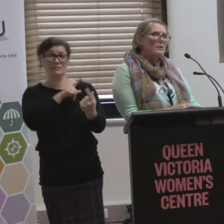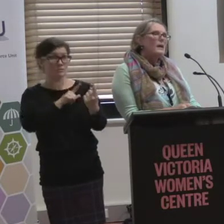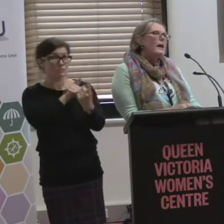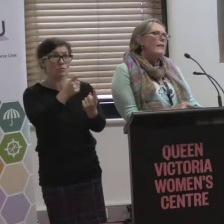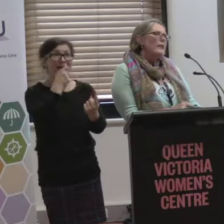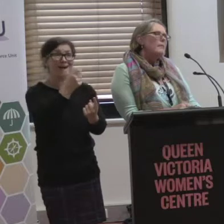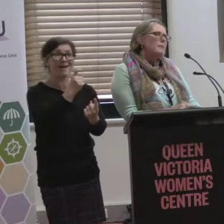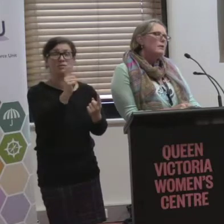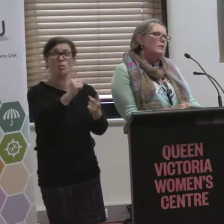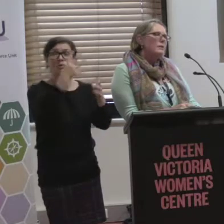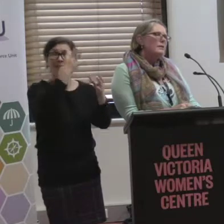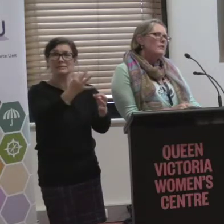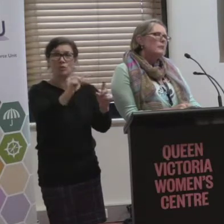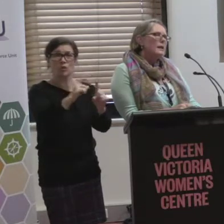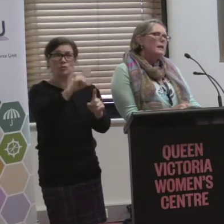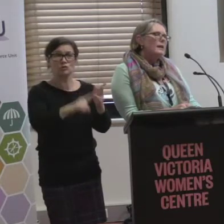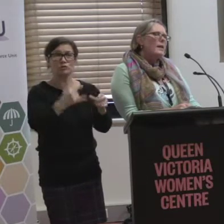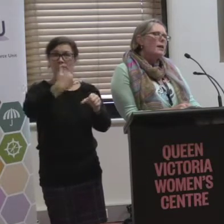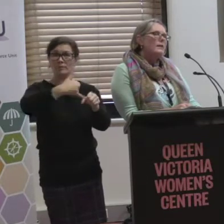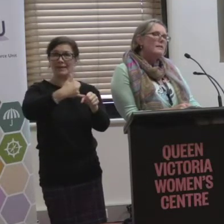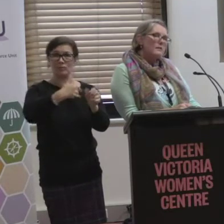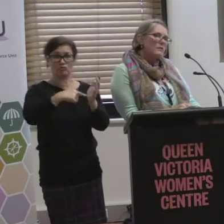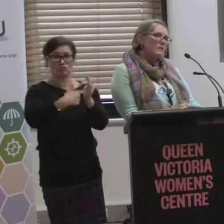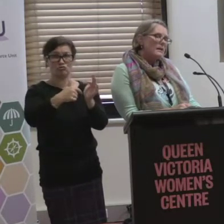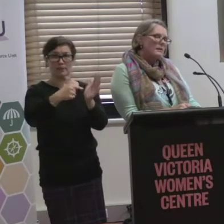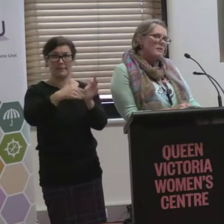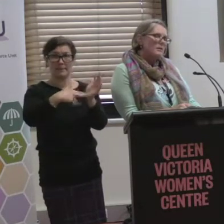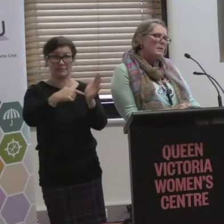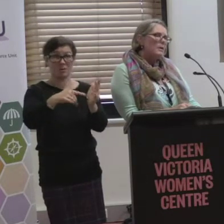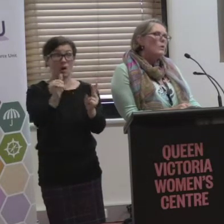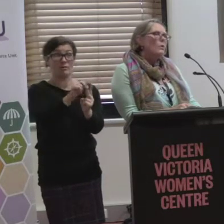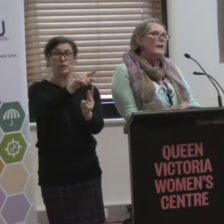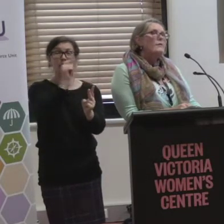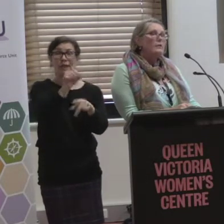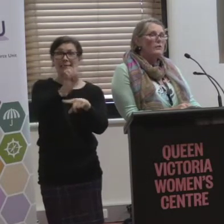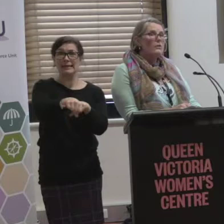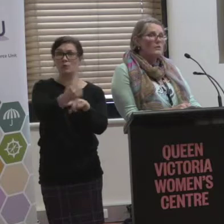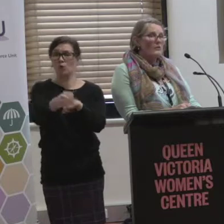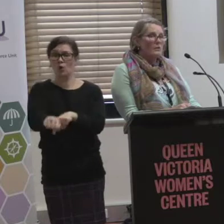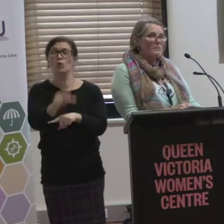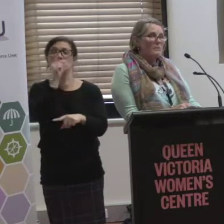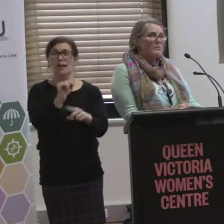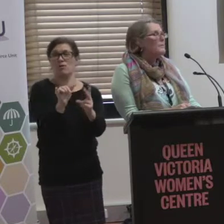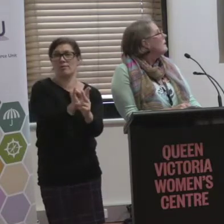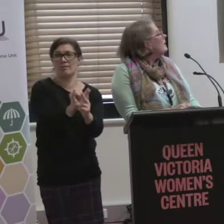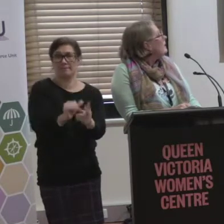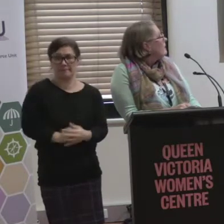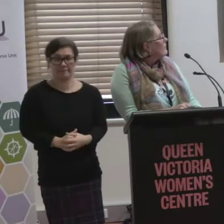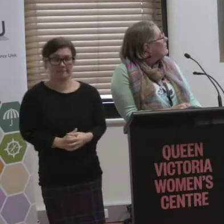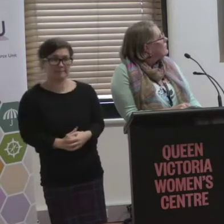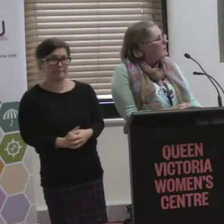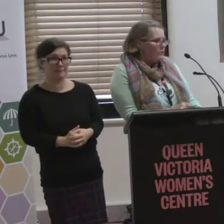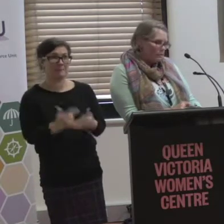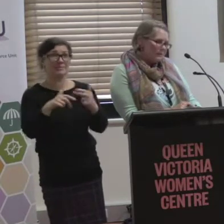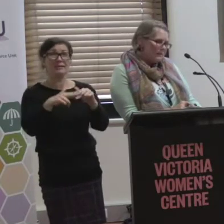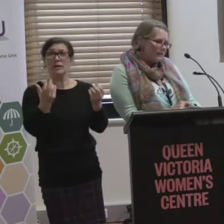decision. And that medical treatment decision maker can either consent to that treatment or they can refuse that treatment. If there